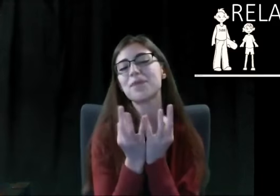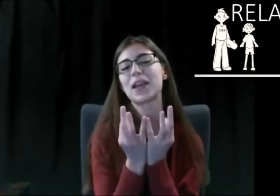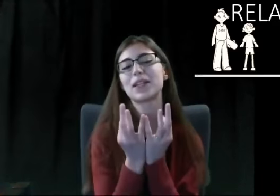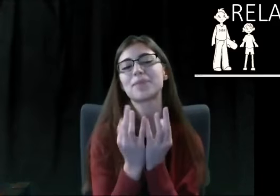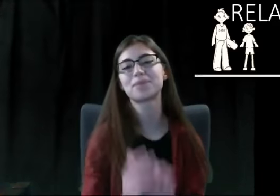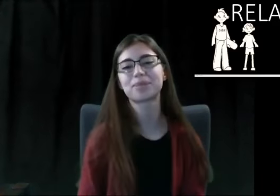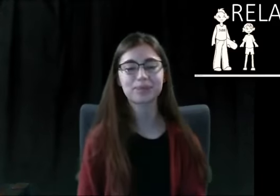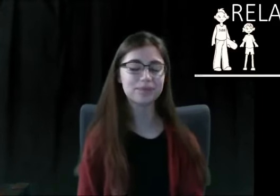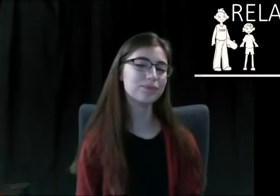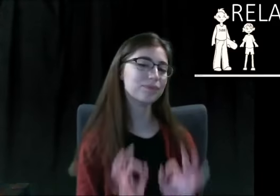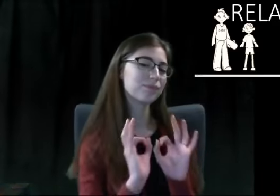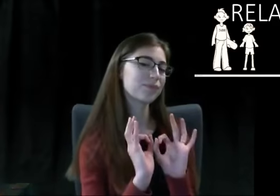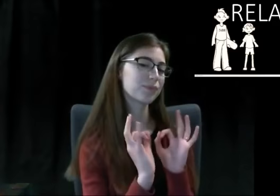Family. Relative.